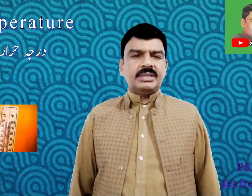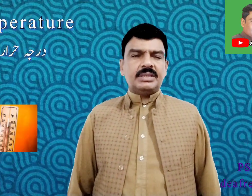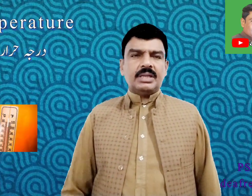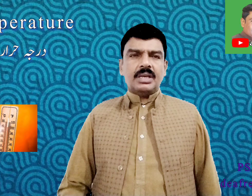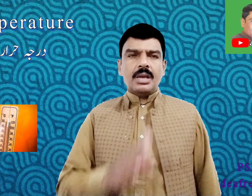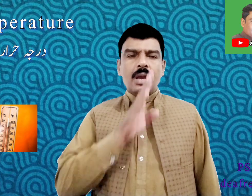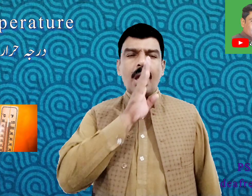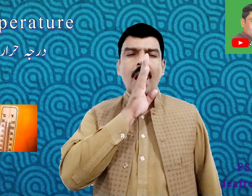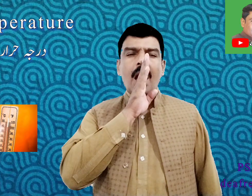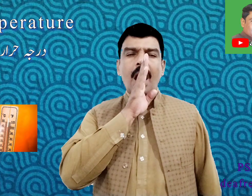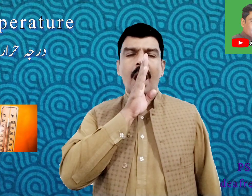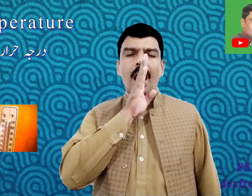temperature,